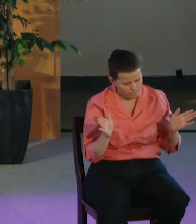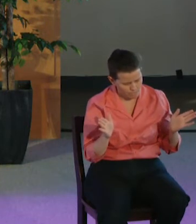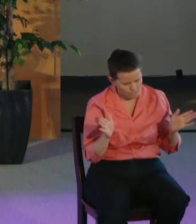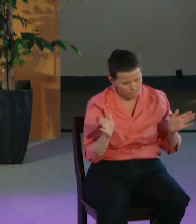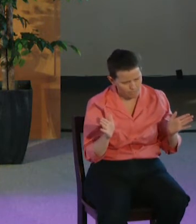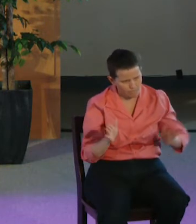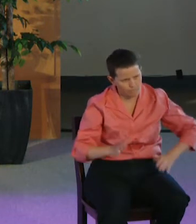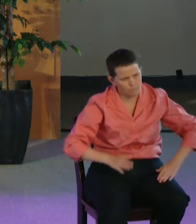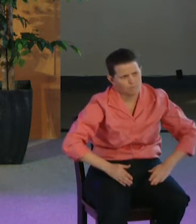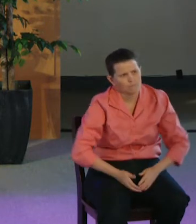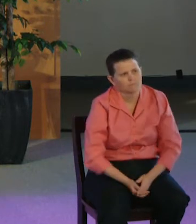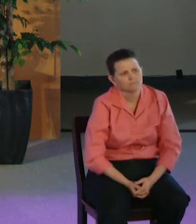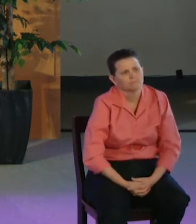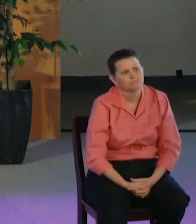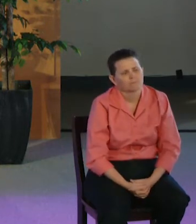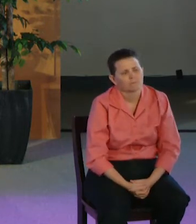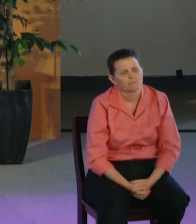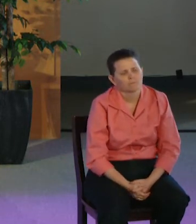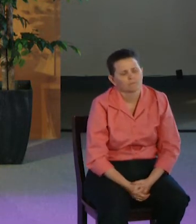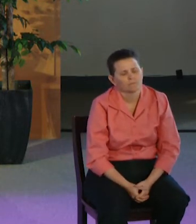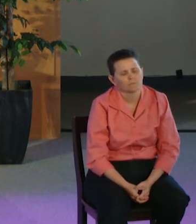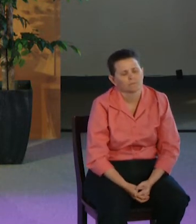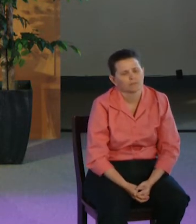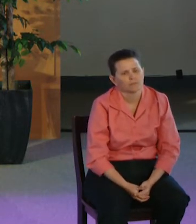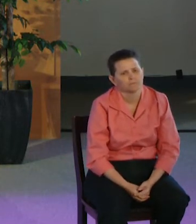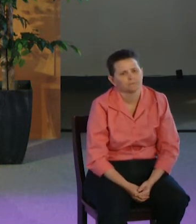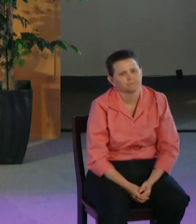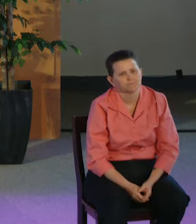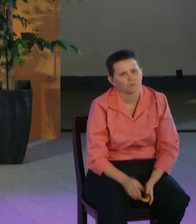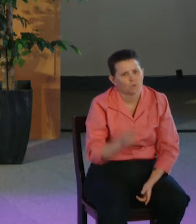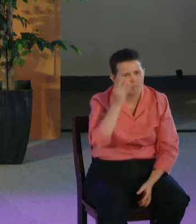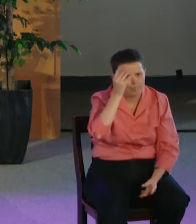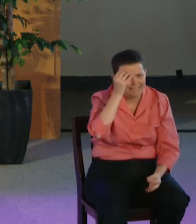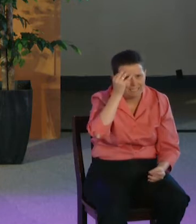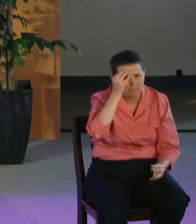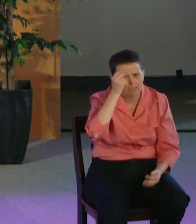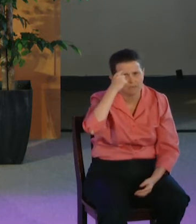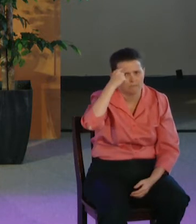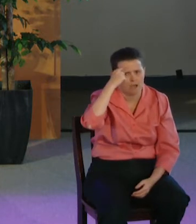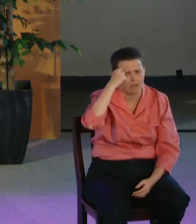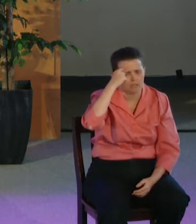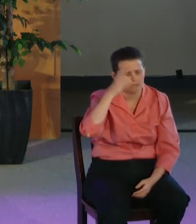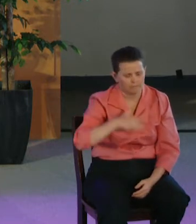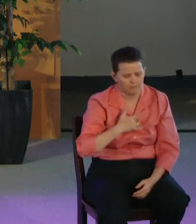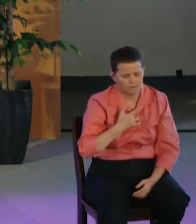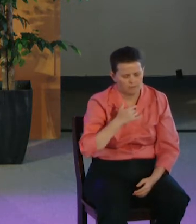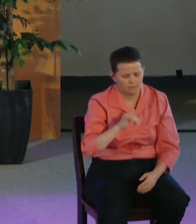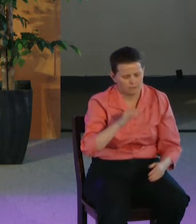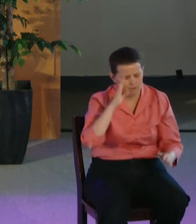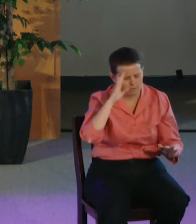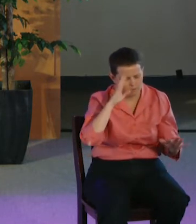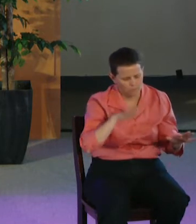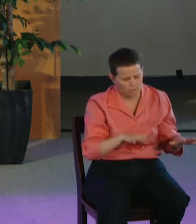Feel your mind, the activity of your thinking mind. Feel that relax. Just go